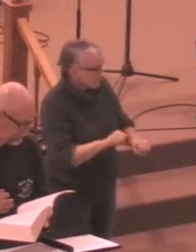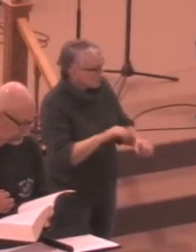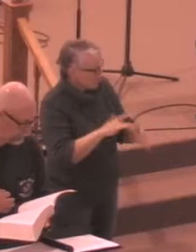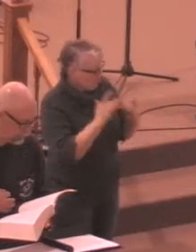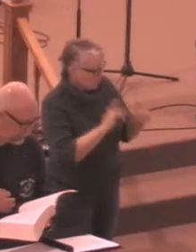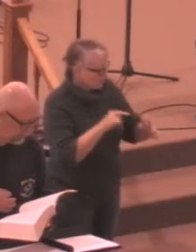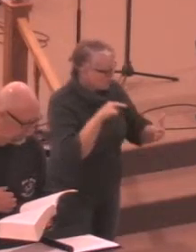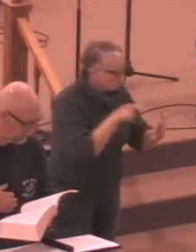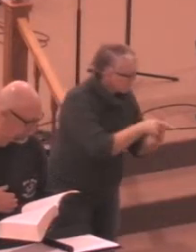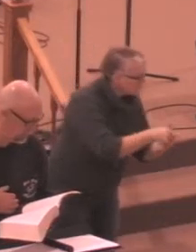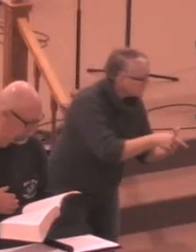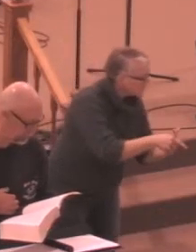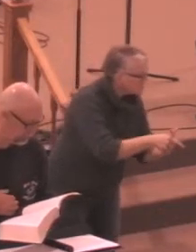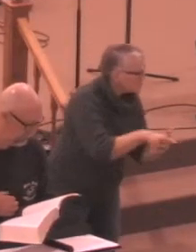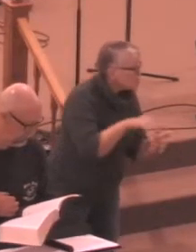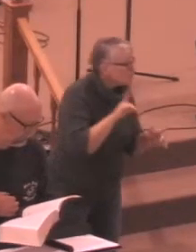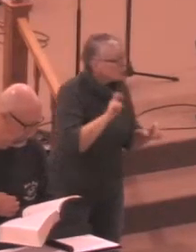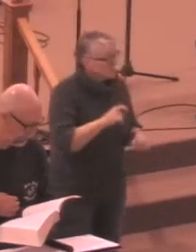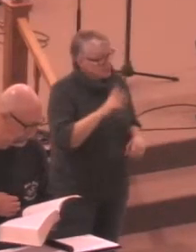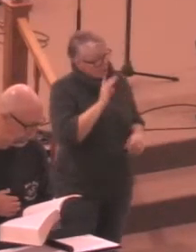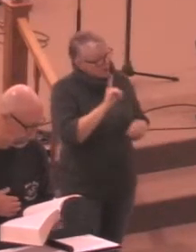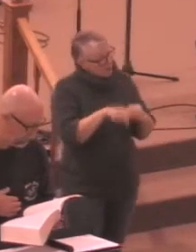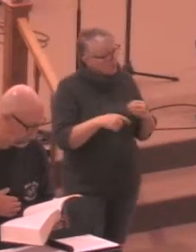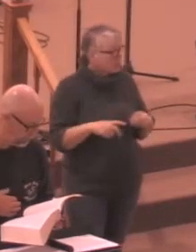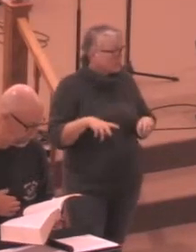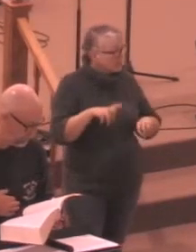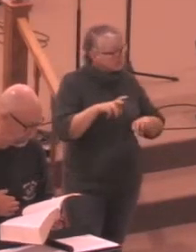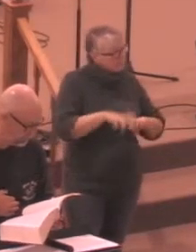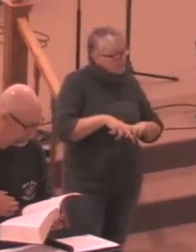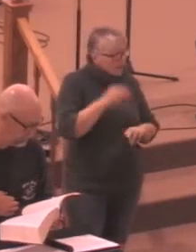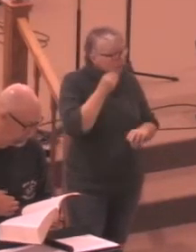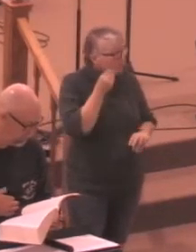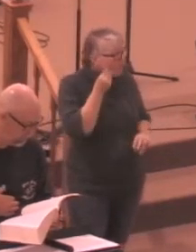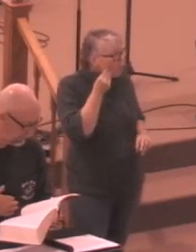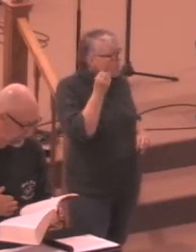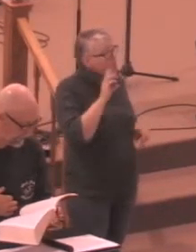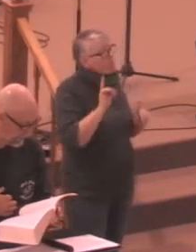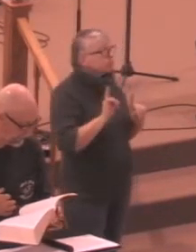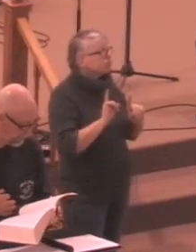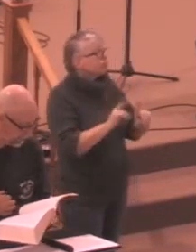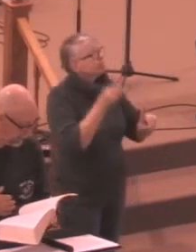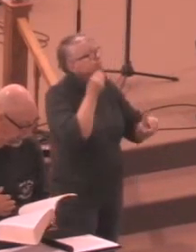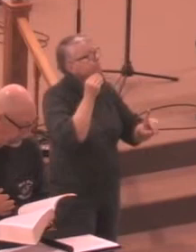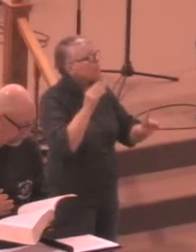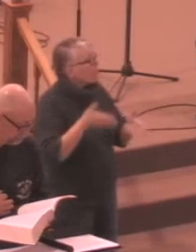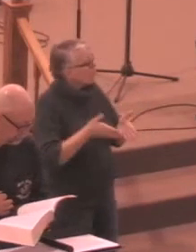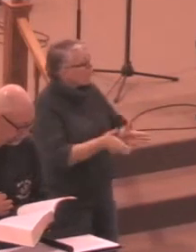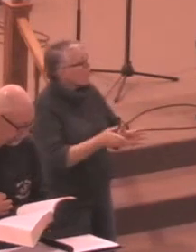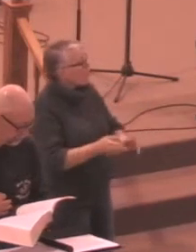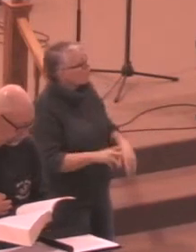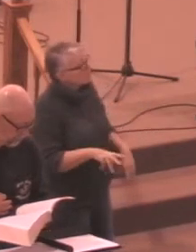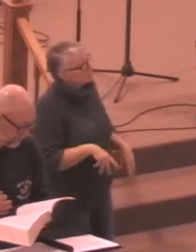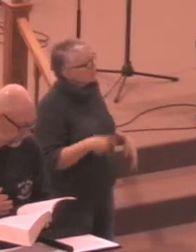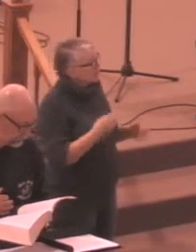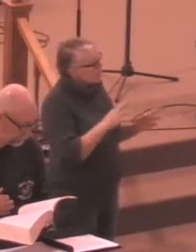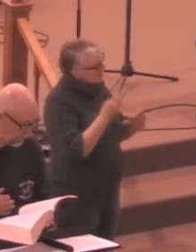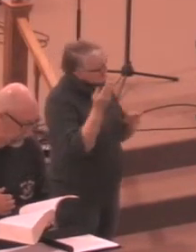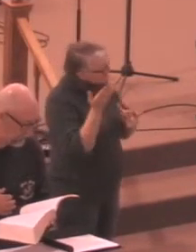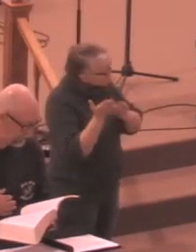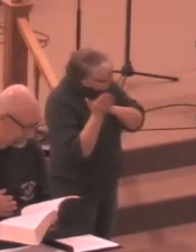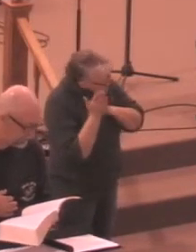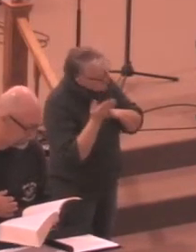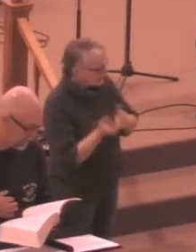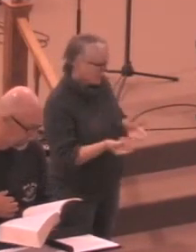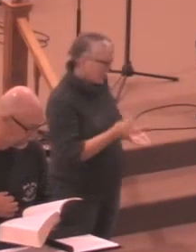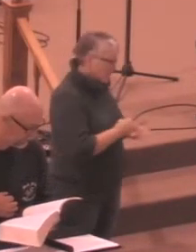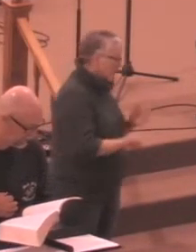of them when you sit in your house, and when you walk on the road, and when you lie down, and when you get up. And you shall bind